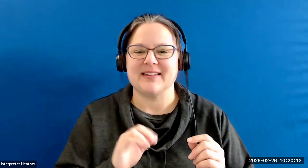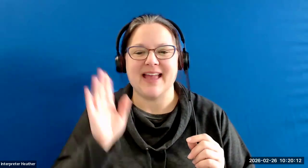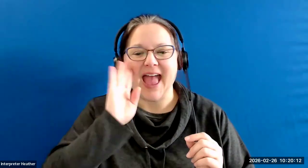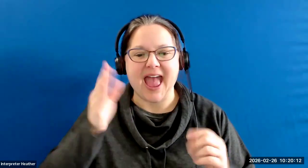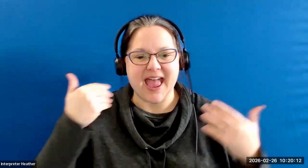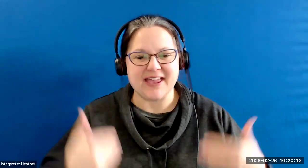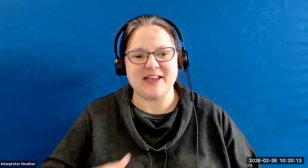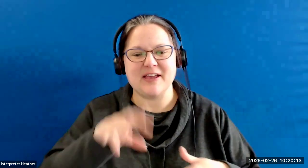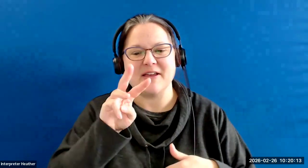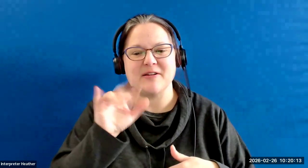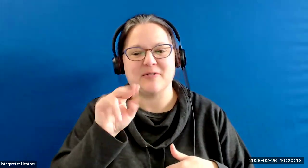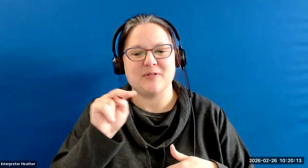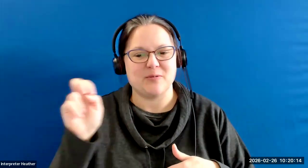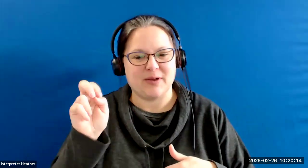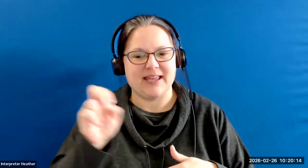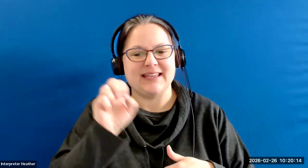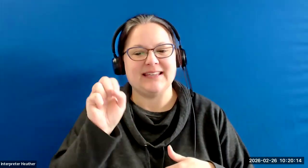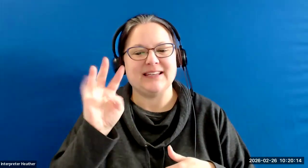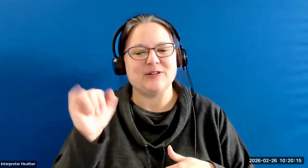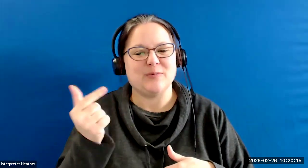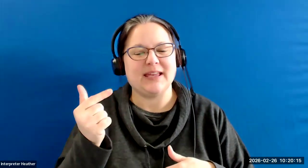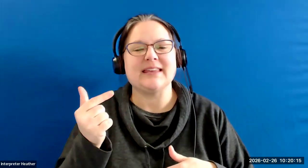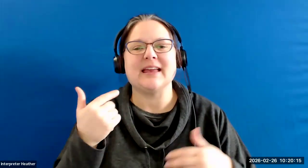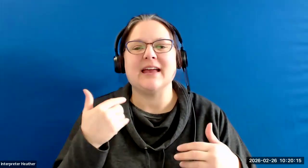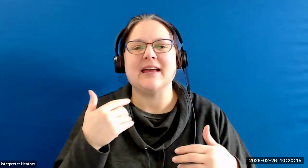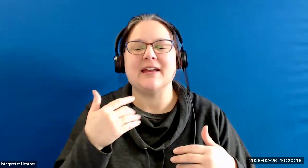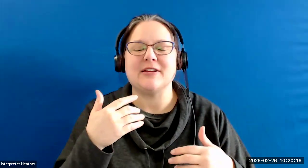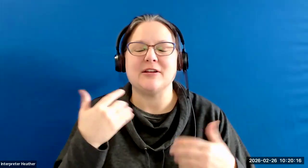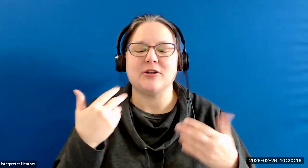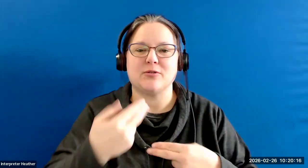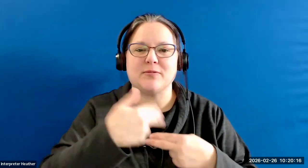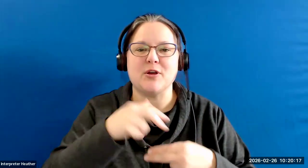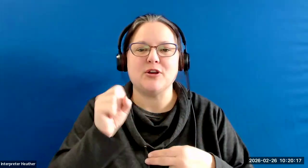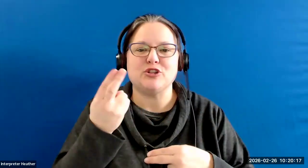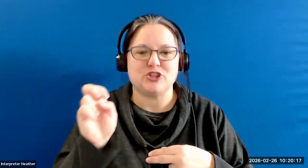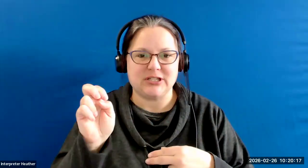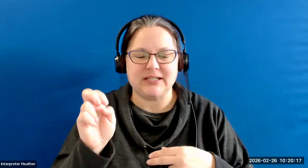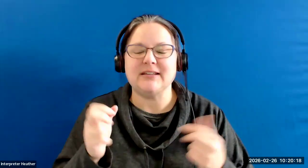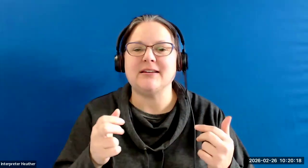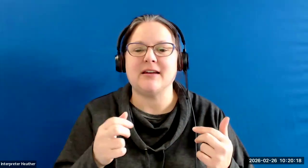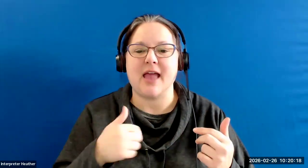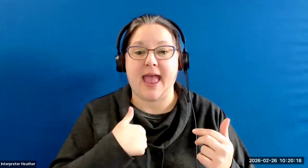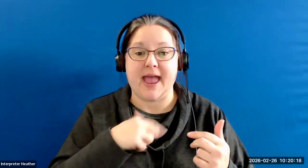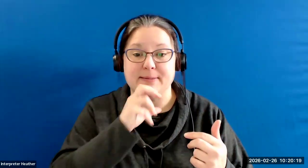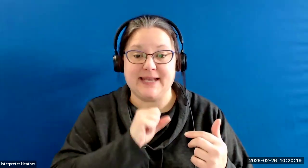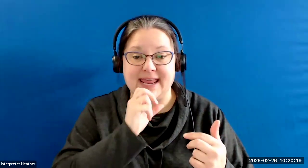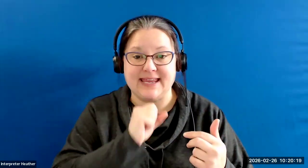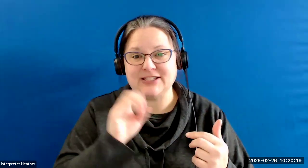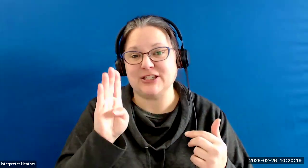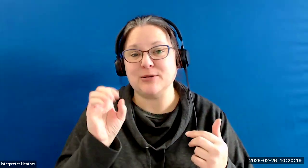Hi, Win Ewing. My pronouns are she and her. I am an aging